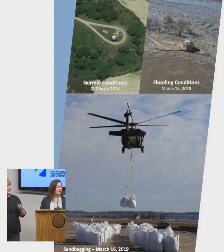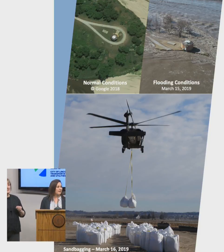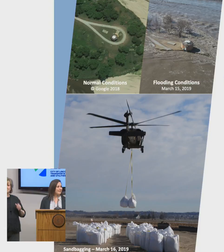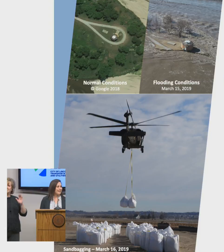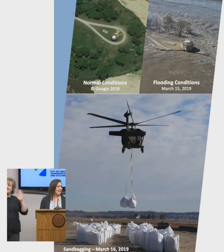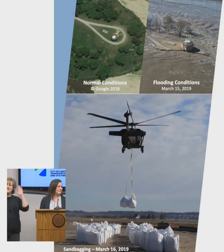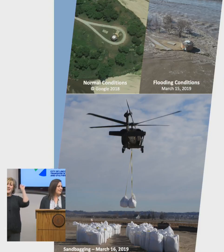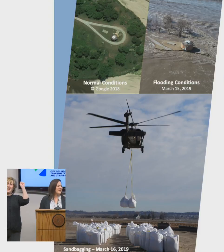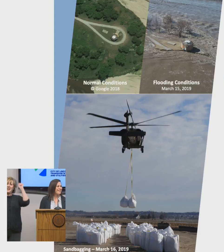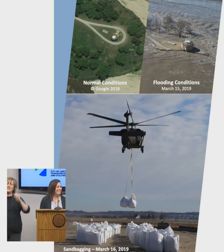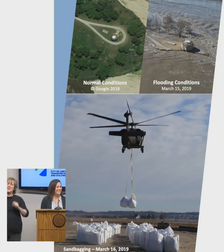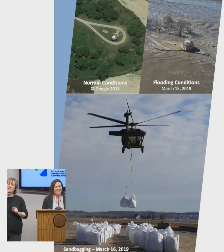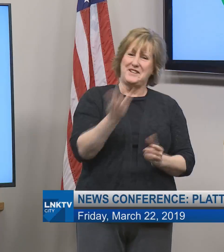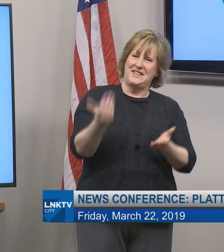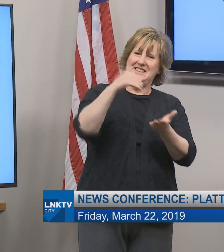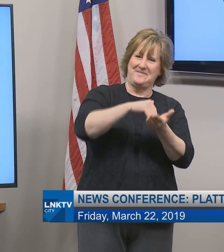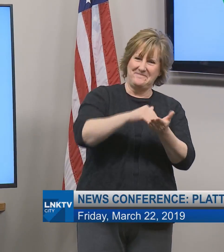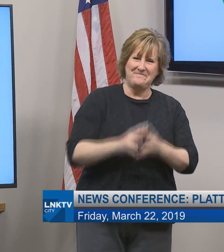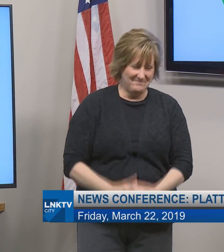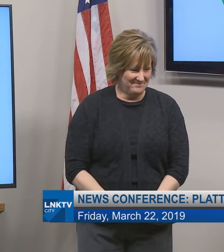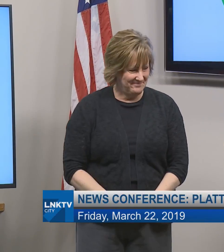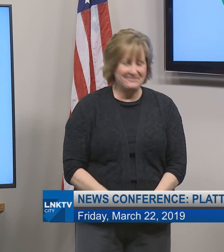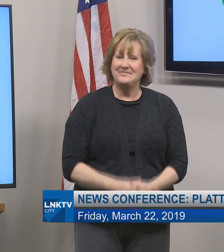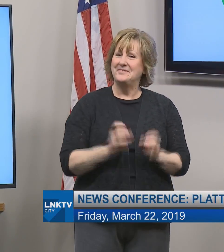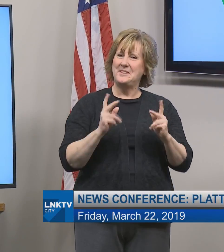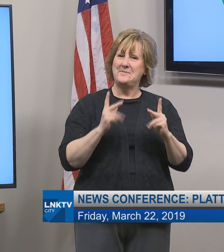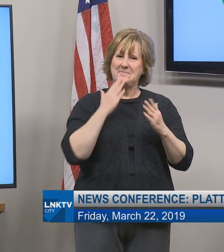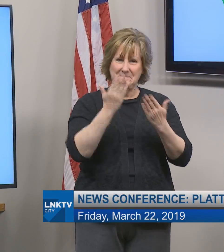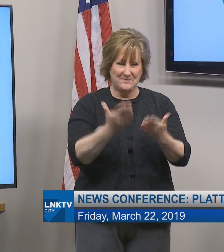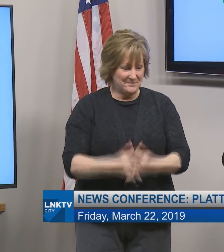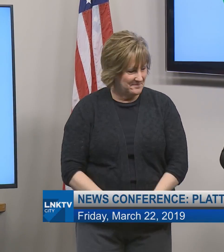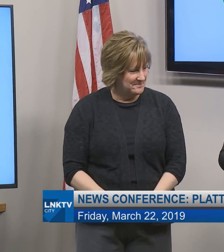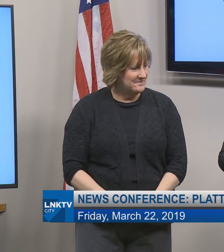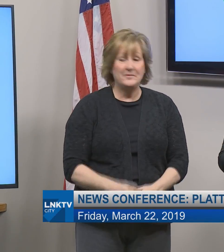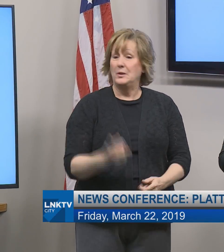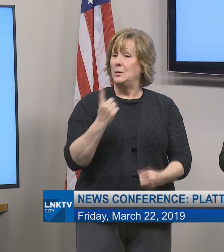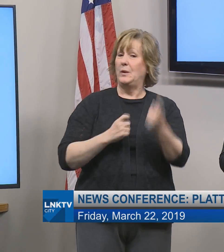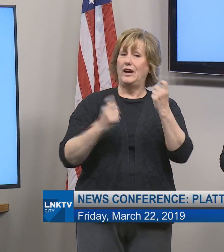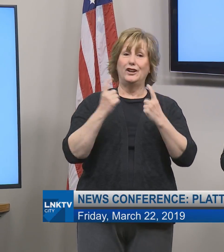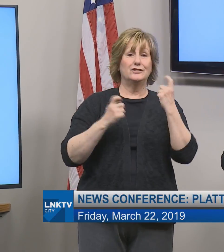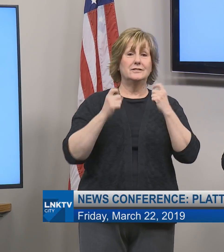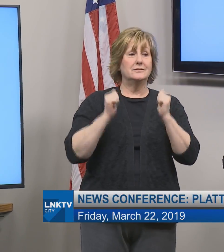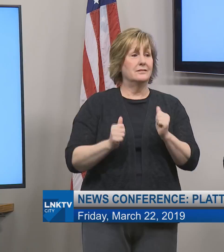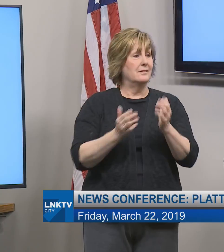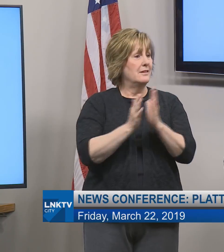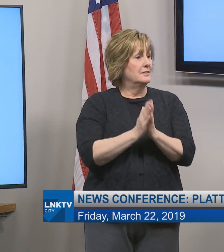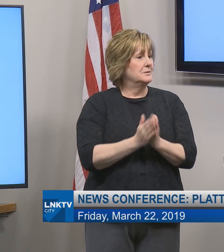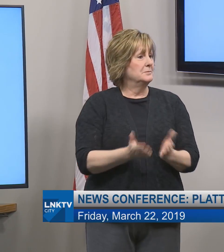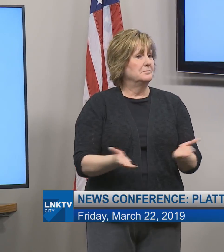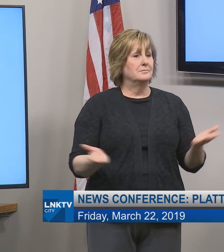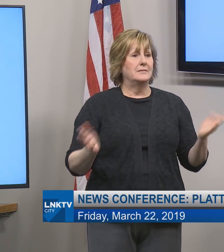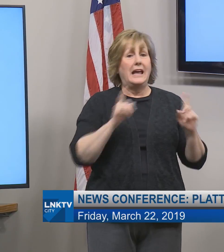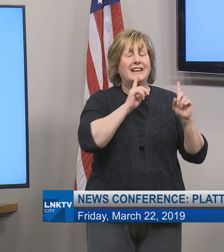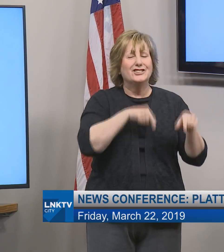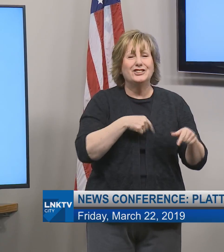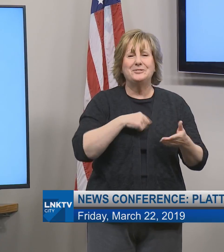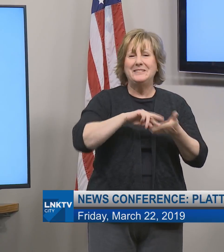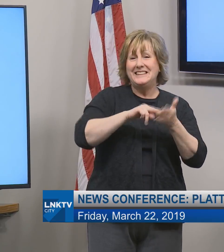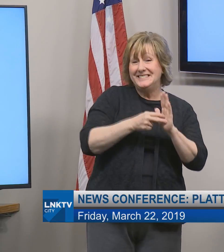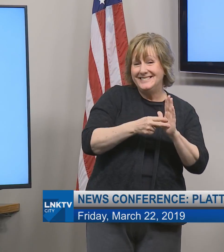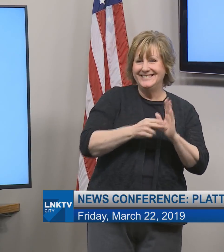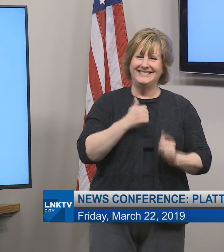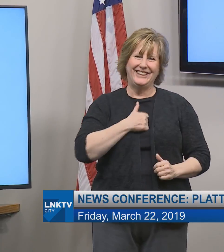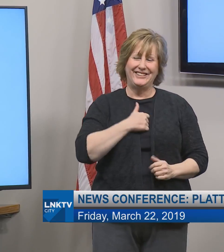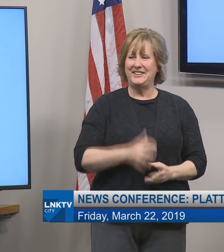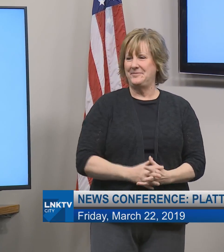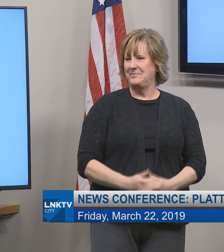having water again. All right. Any questions we can ask? Or we can answer? Sorry.